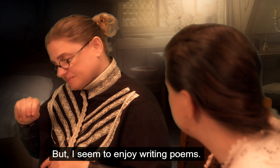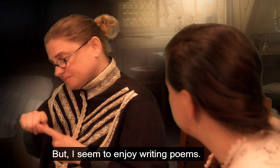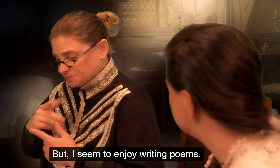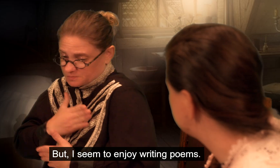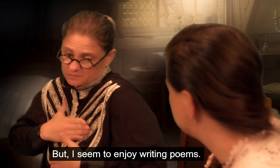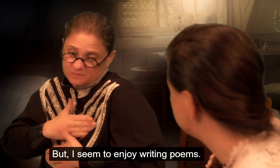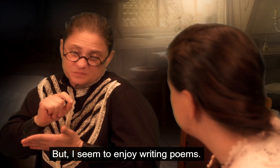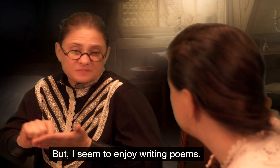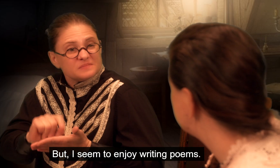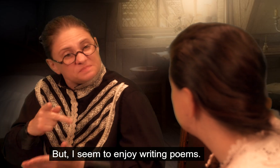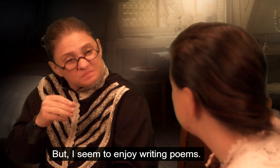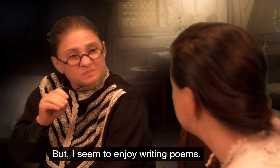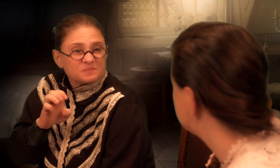seem to enjoy writing poems.